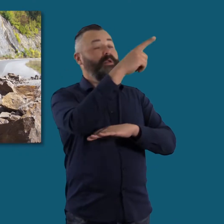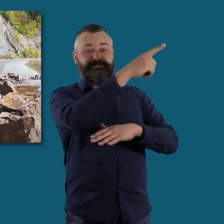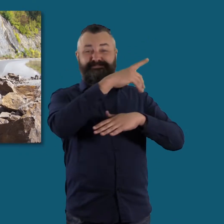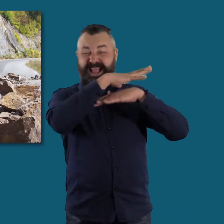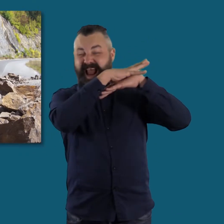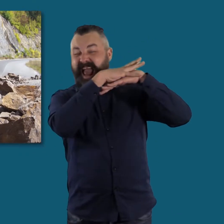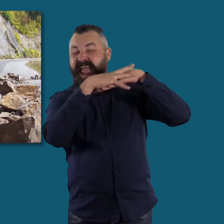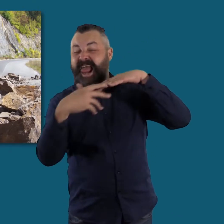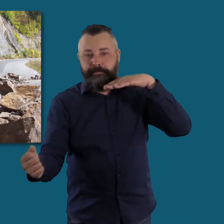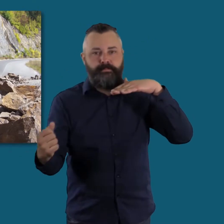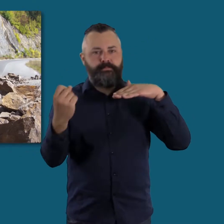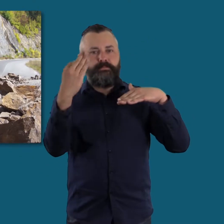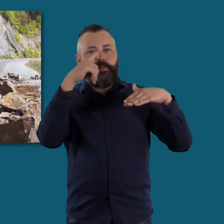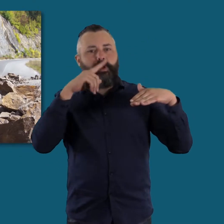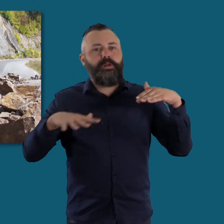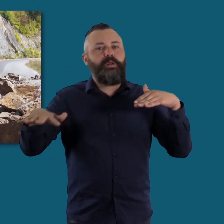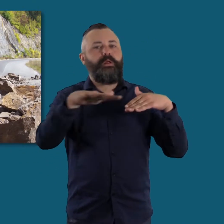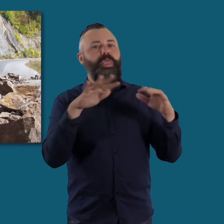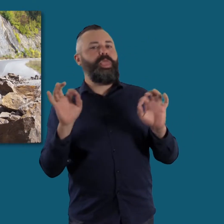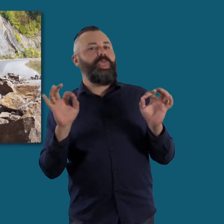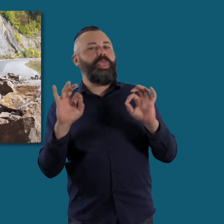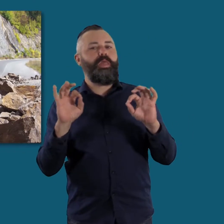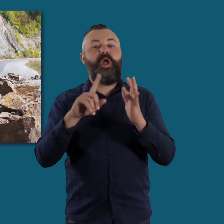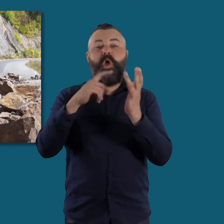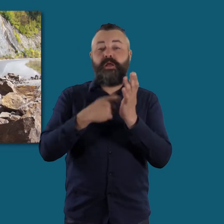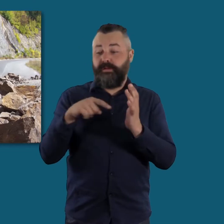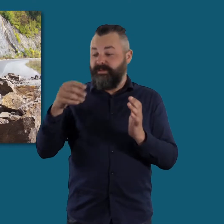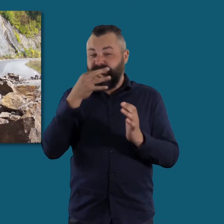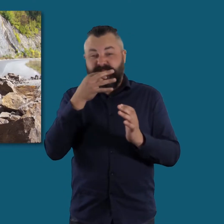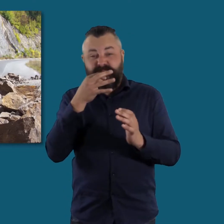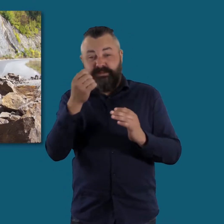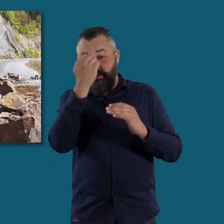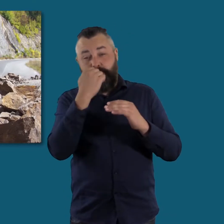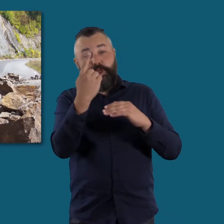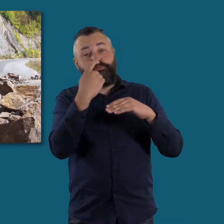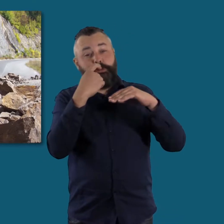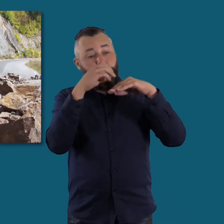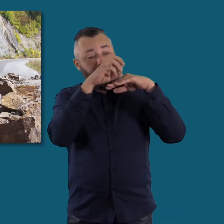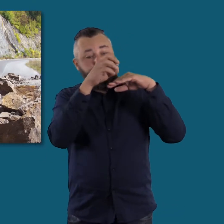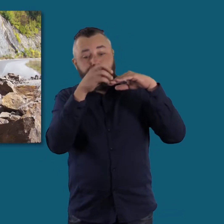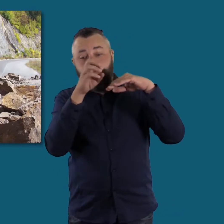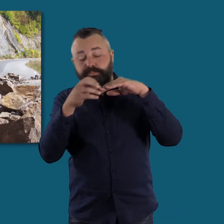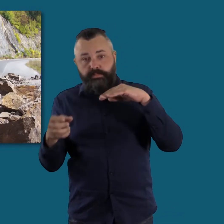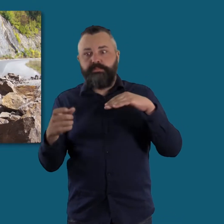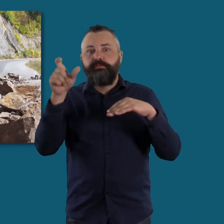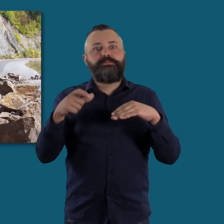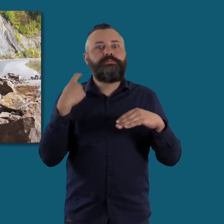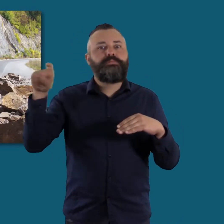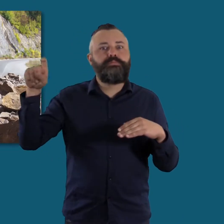or injuries as it's in the middle of nowhere, while there may be a very small rockfall that results in death or injury as it's in a